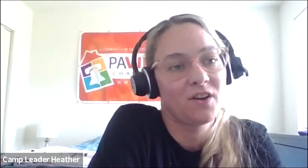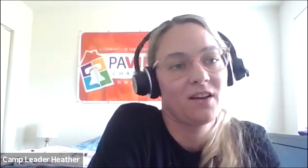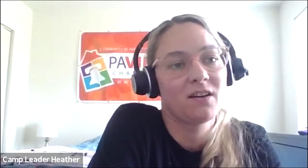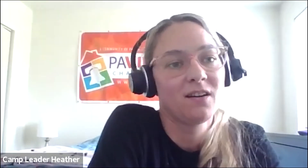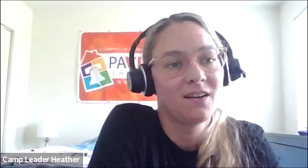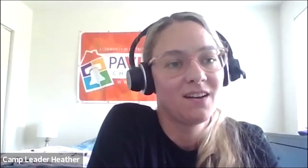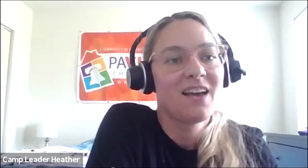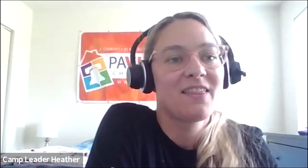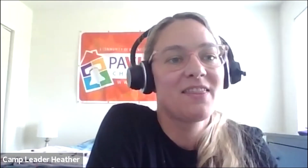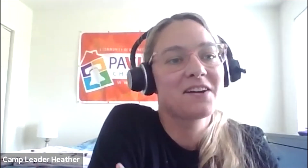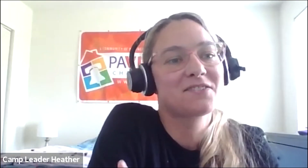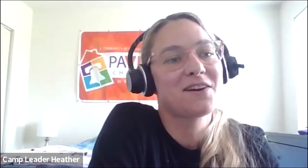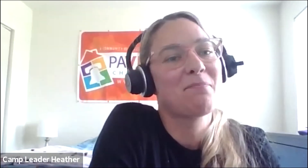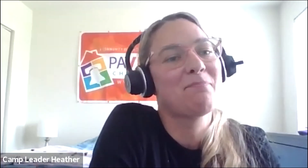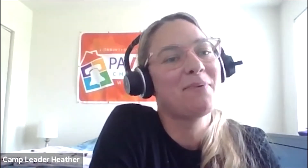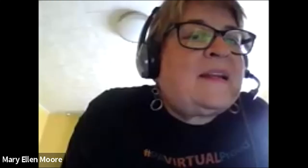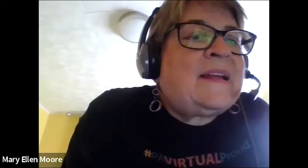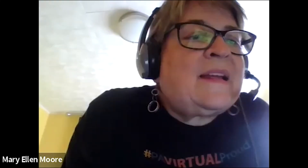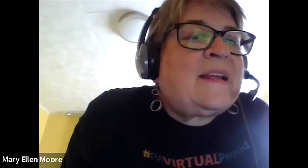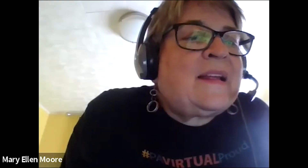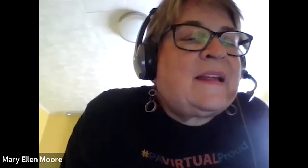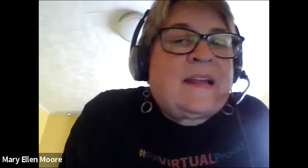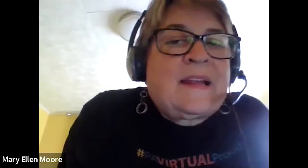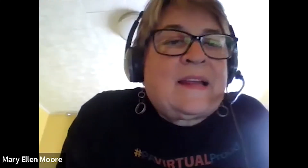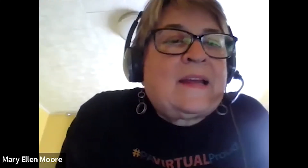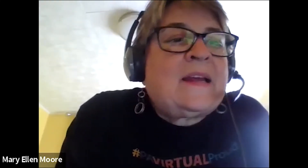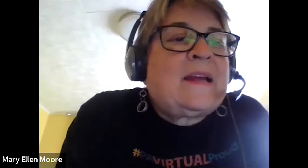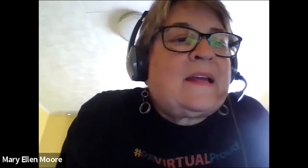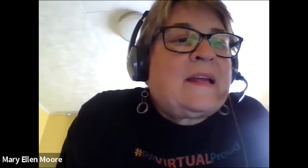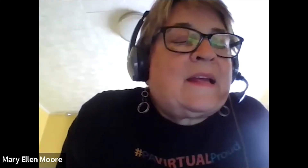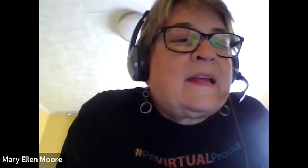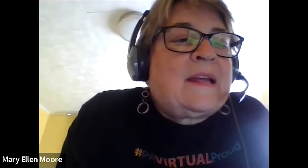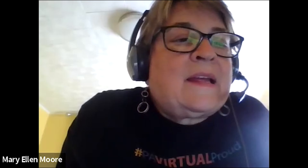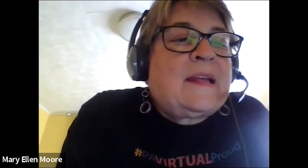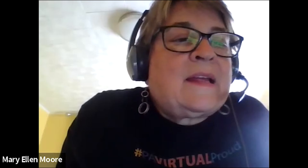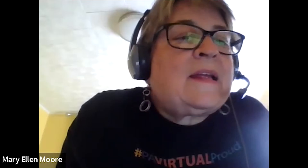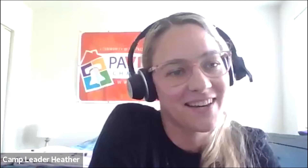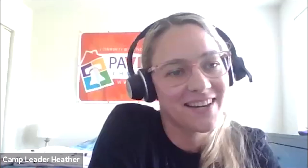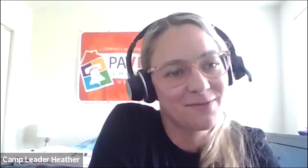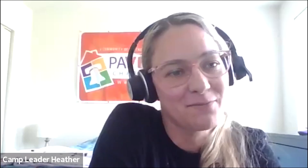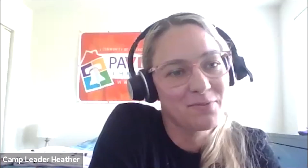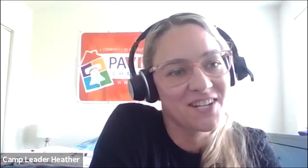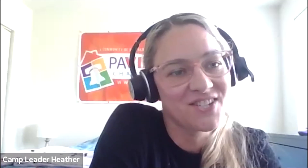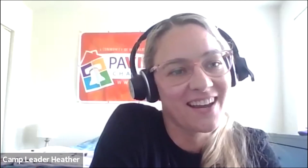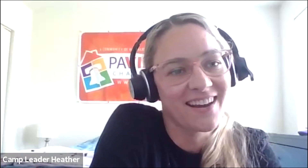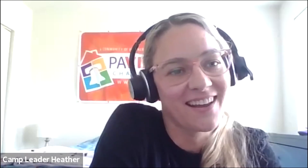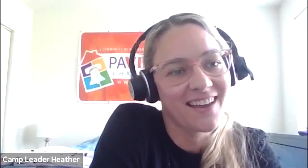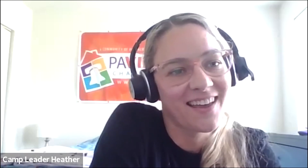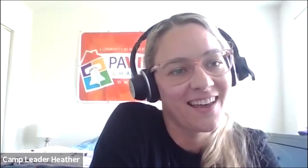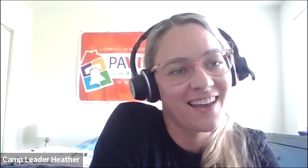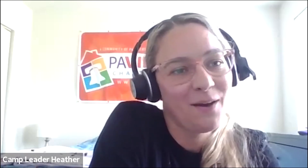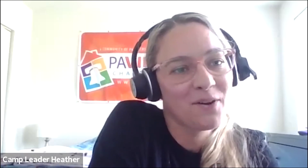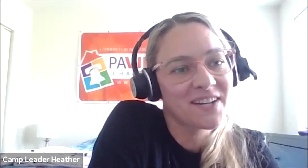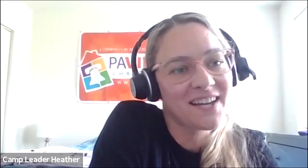here. There's our buddy. Hi, Marcus. Thanks for being so patient with us. We appreciate it. We're excited